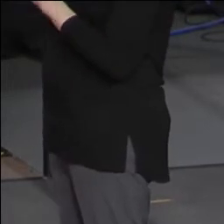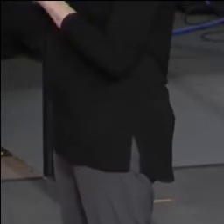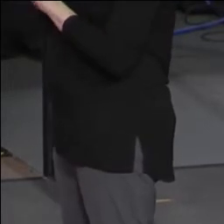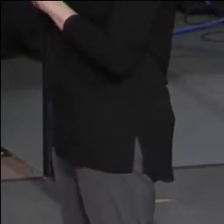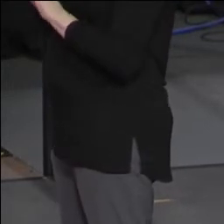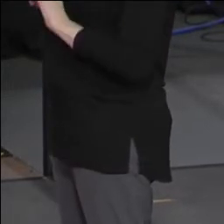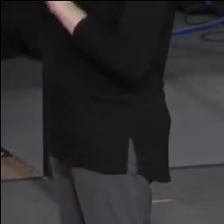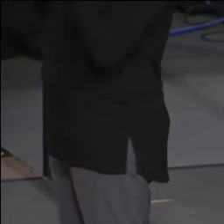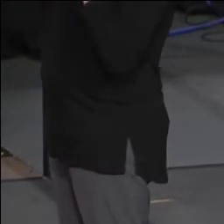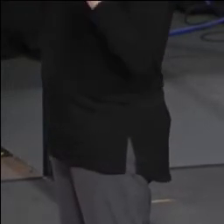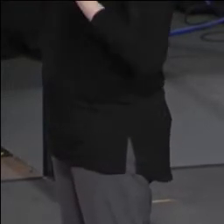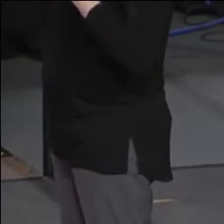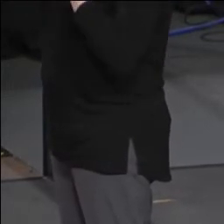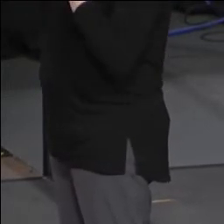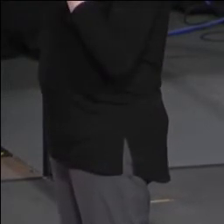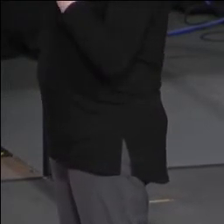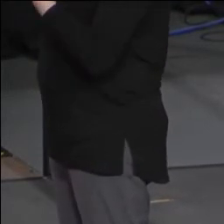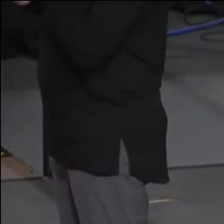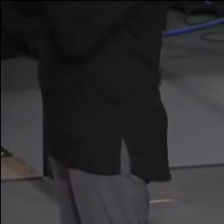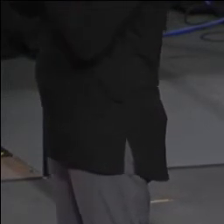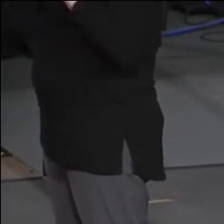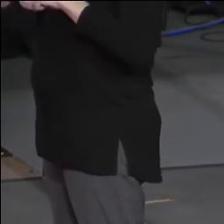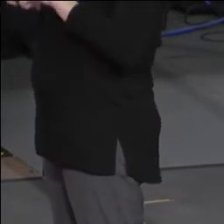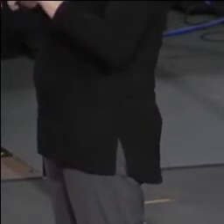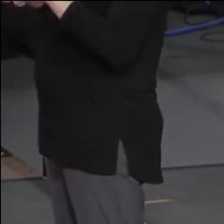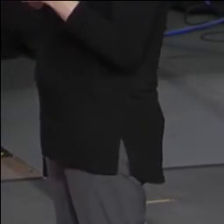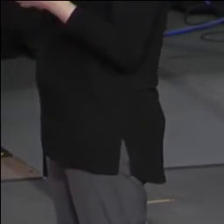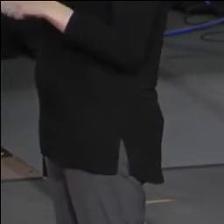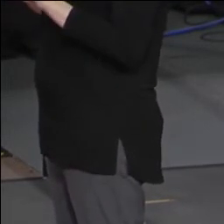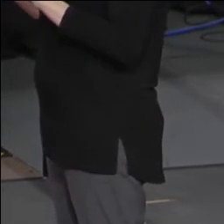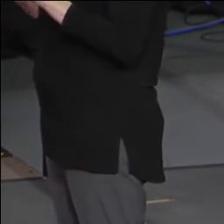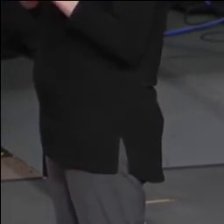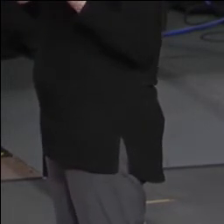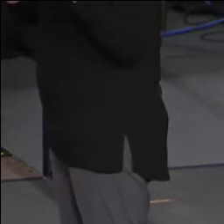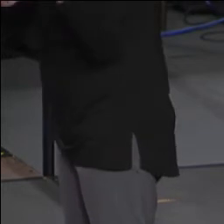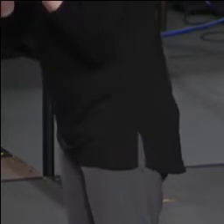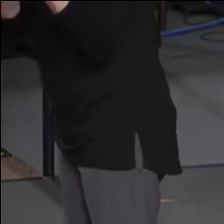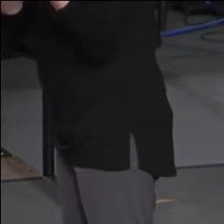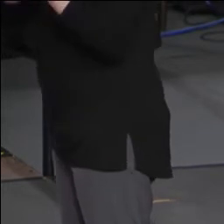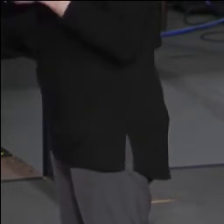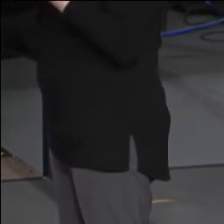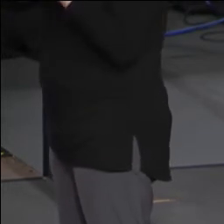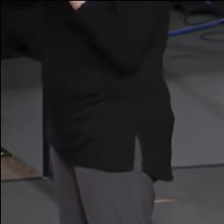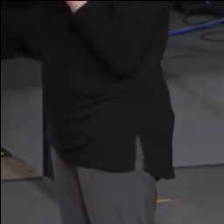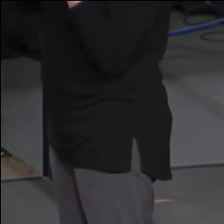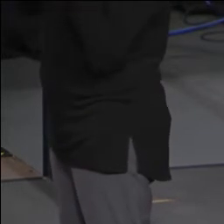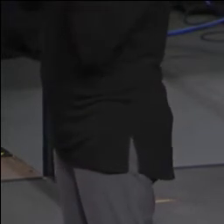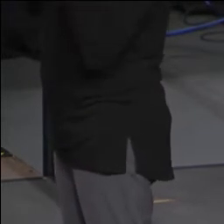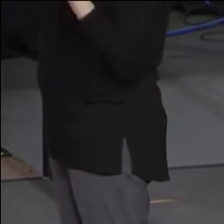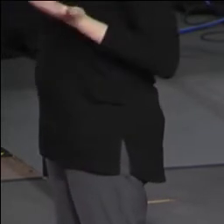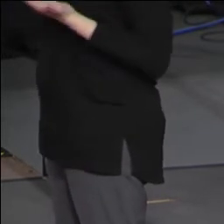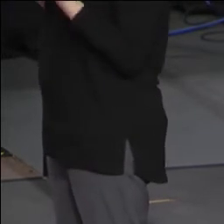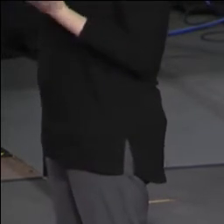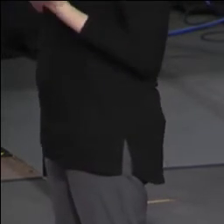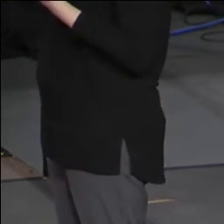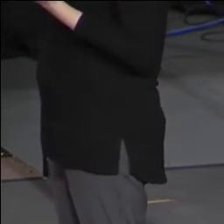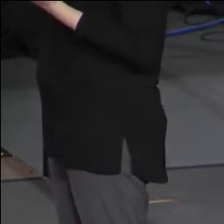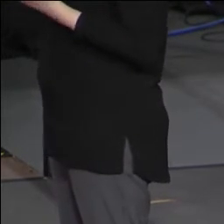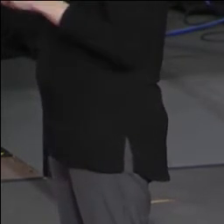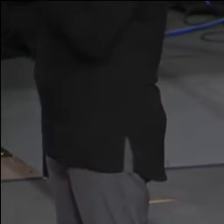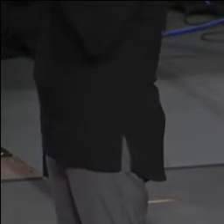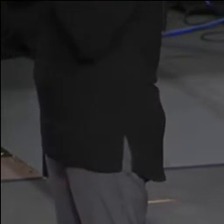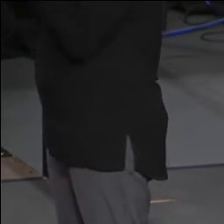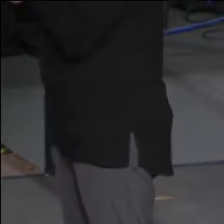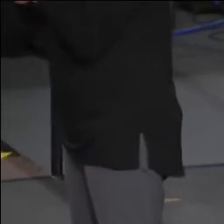be selfless, giving, kind. After all, we're here today because of the people that have been that to